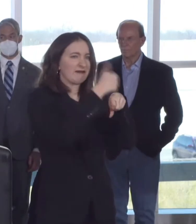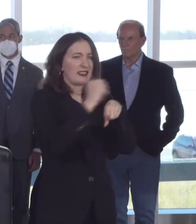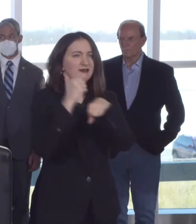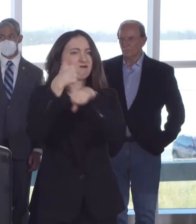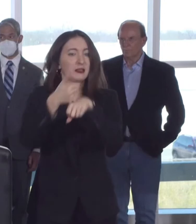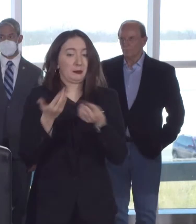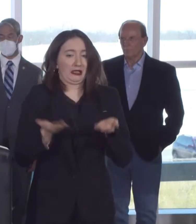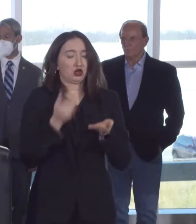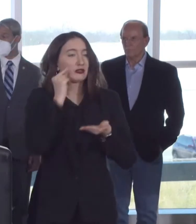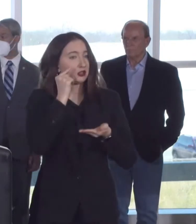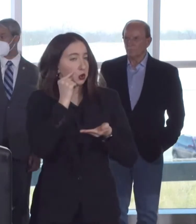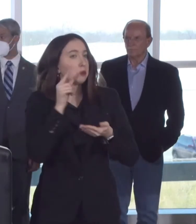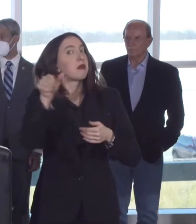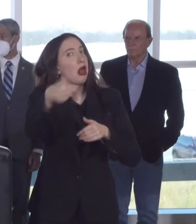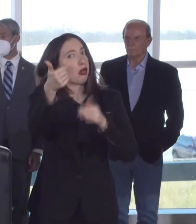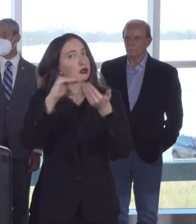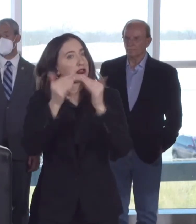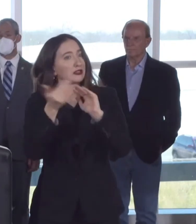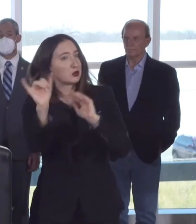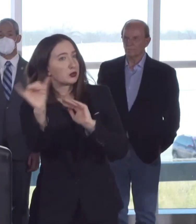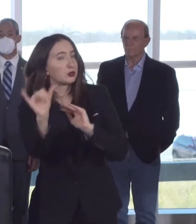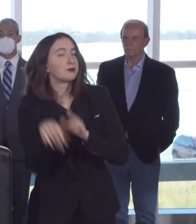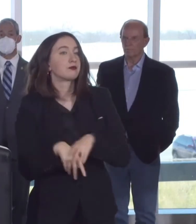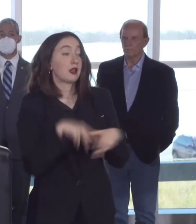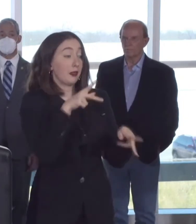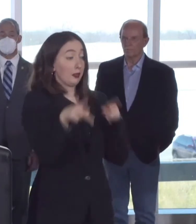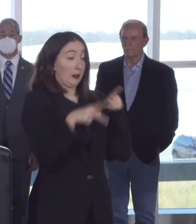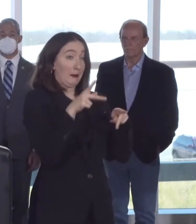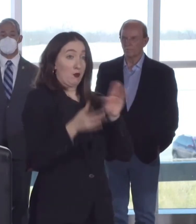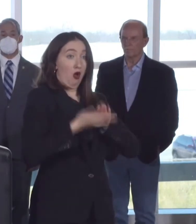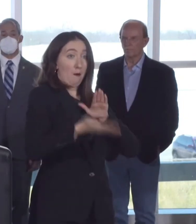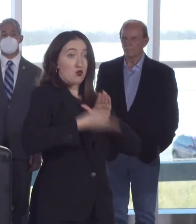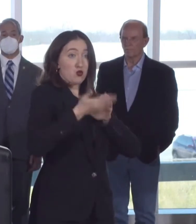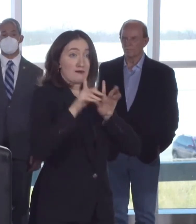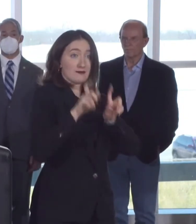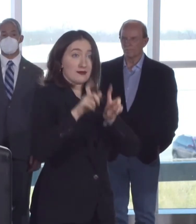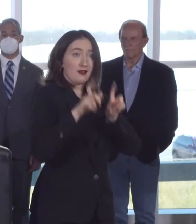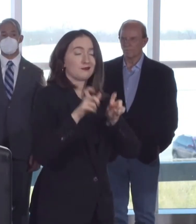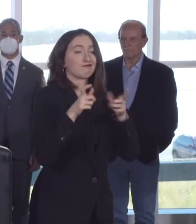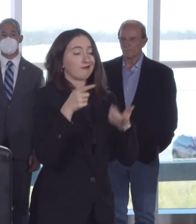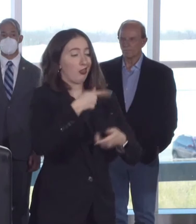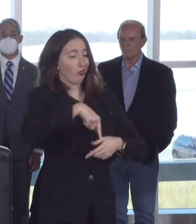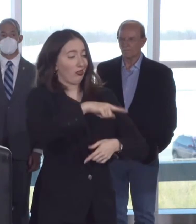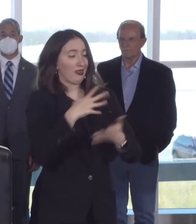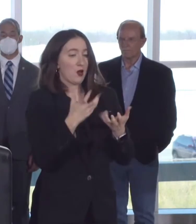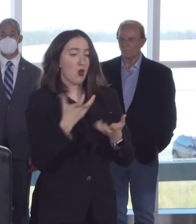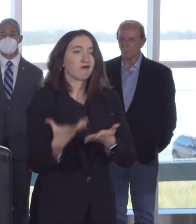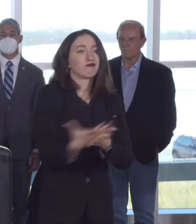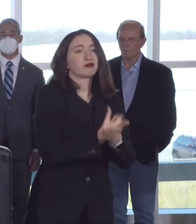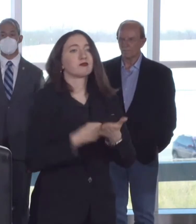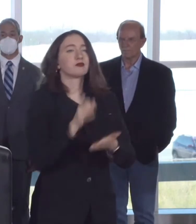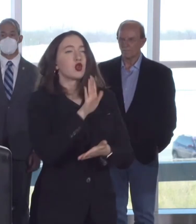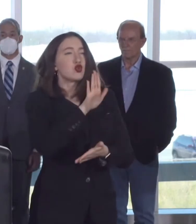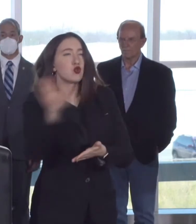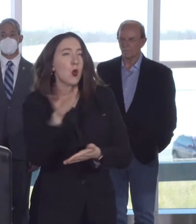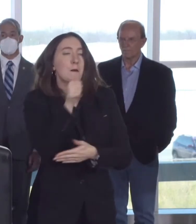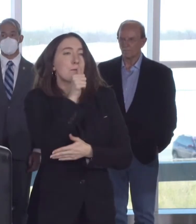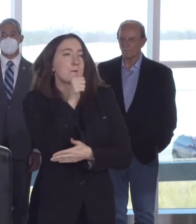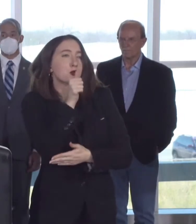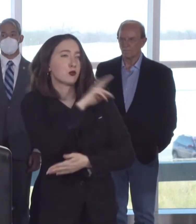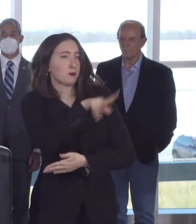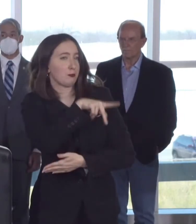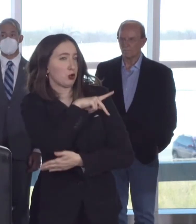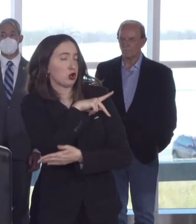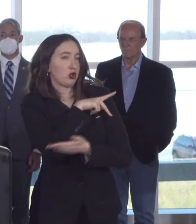other cities. Individuals who are operating these fraudulent sites are only interested in your personal information. They are not running